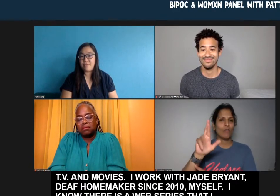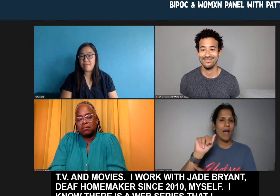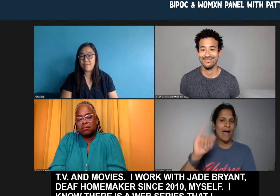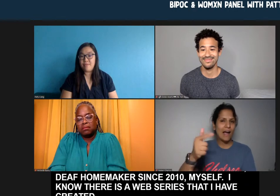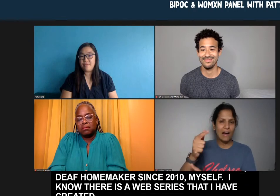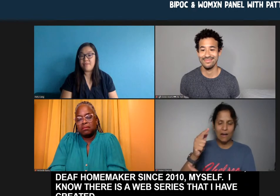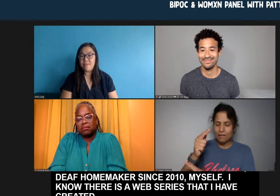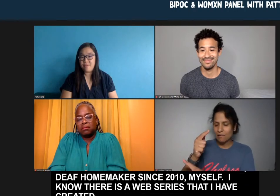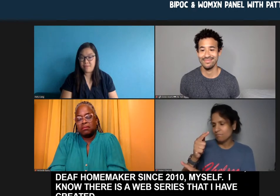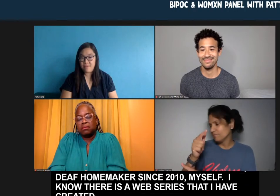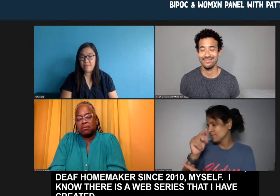with my